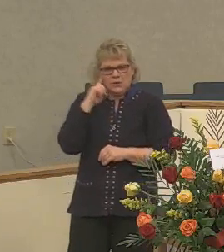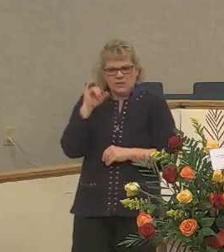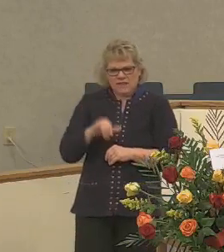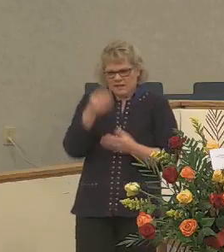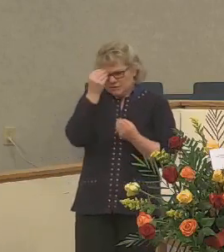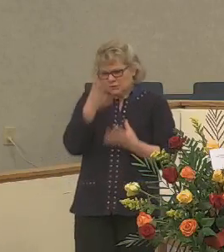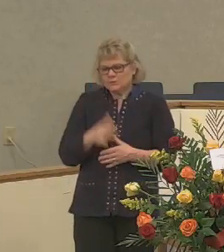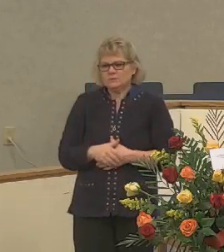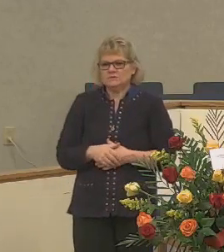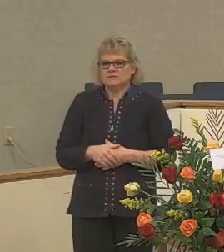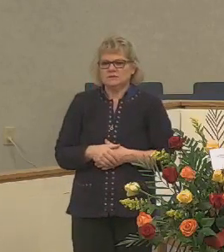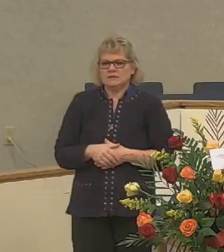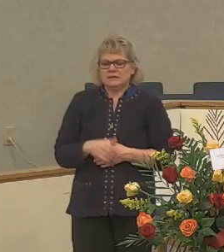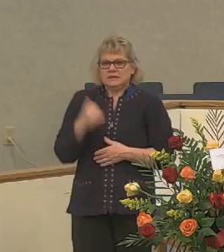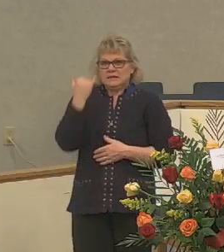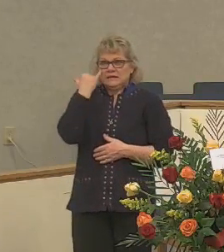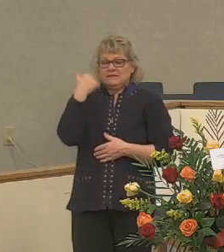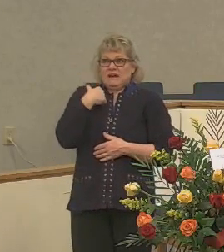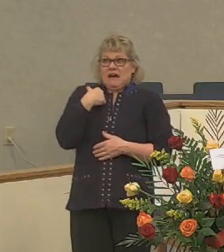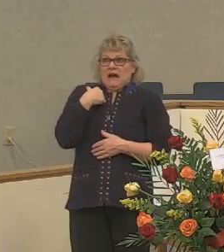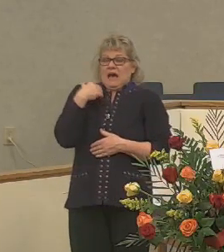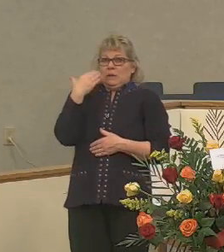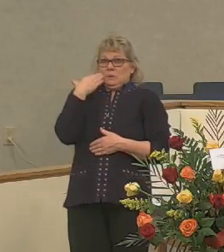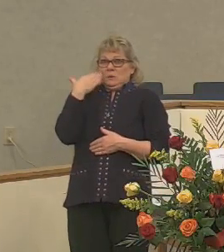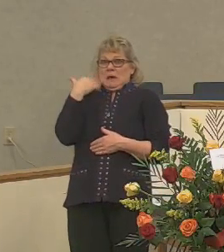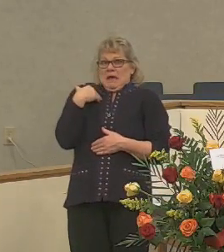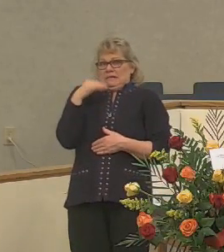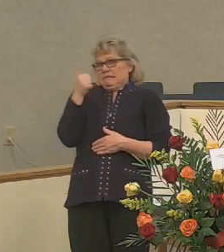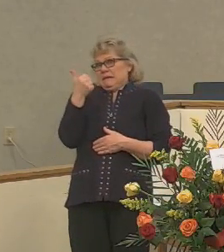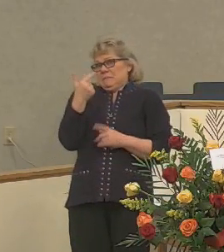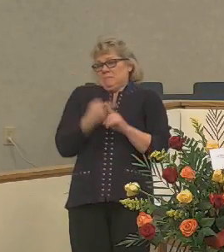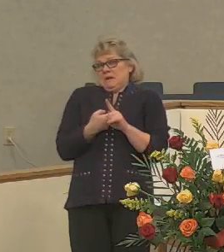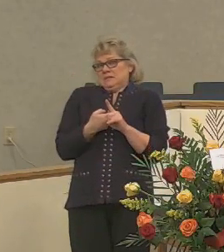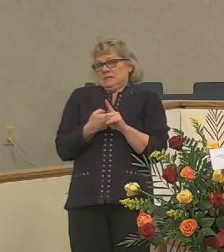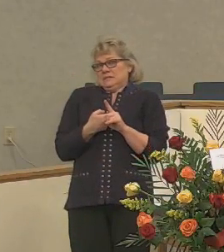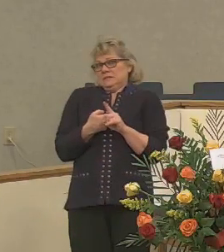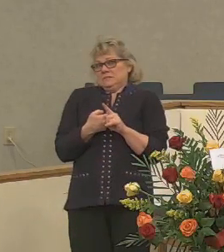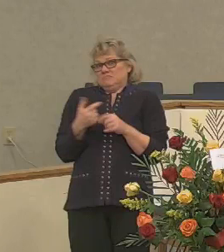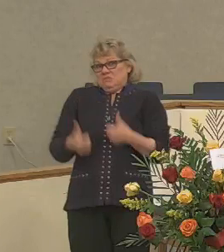thought, if I knew that I had 10 months to live,